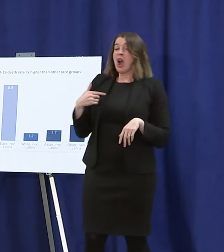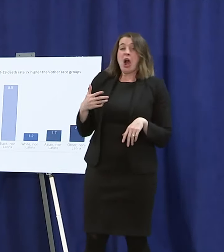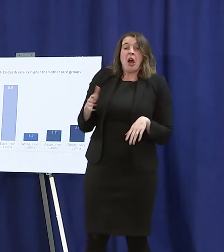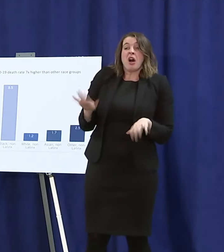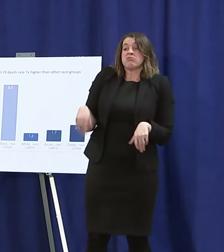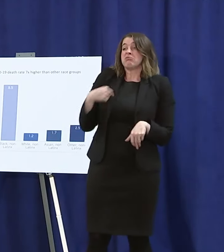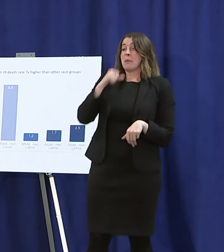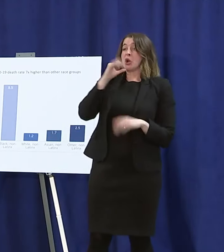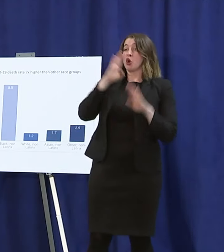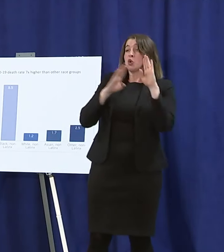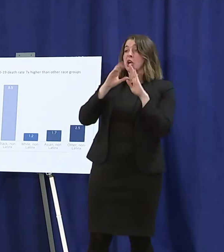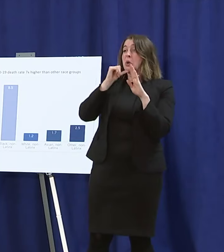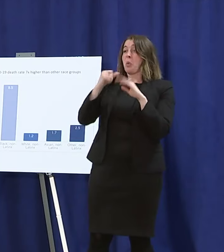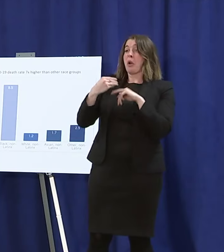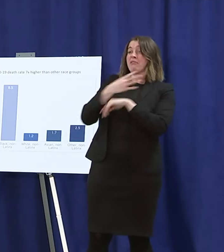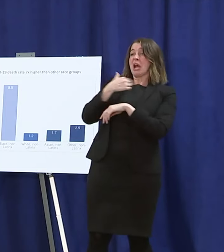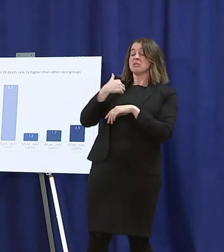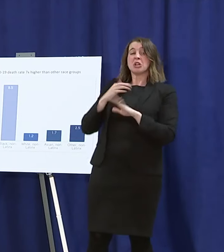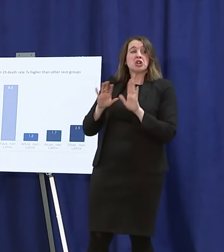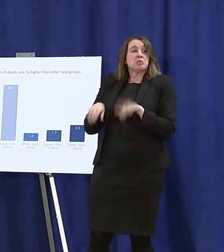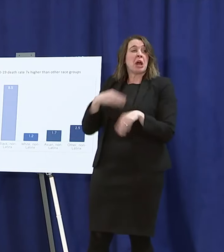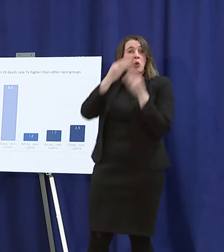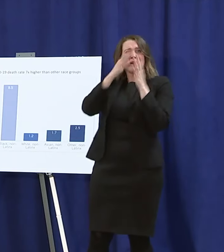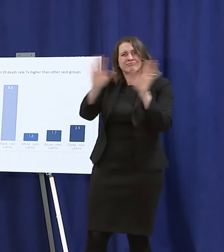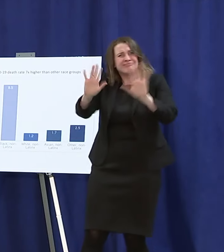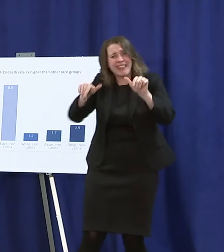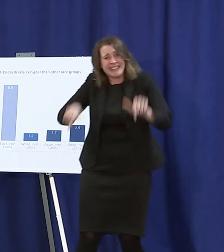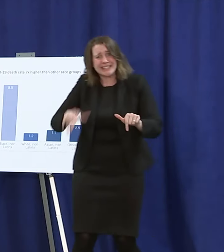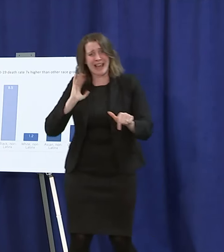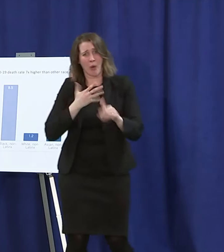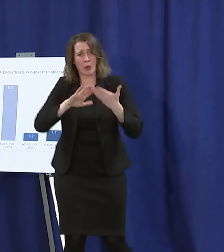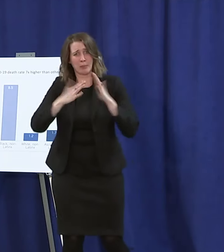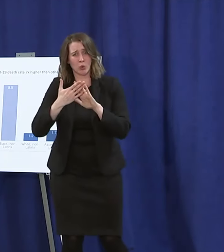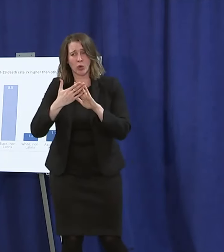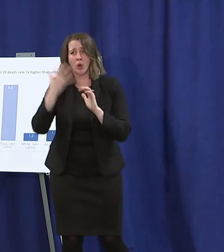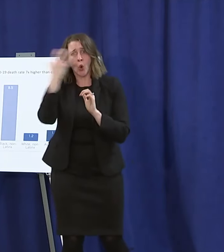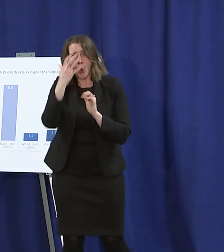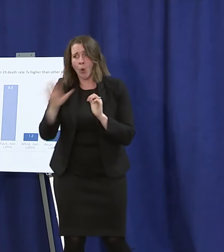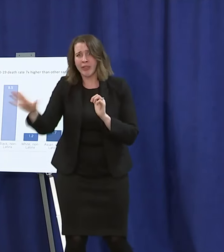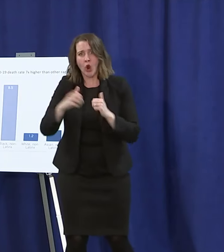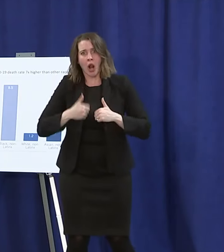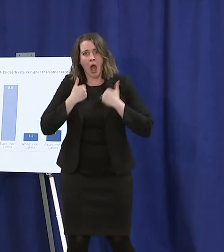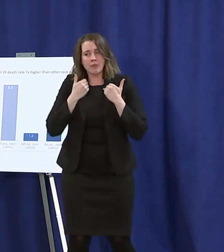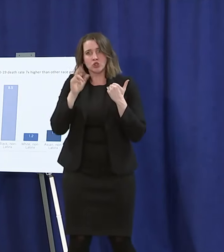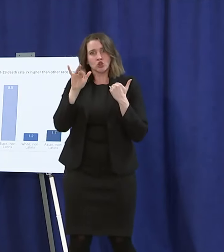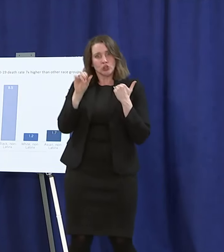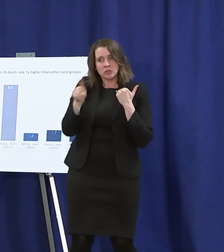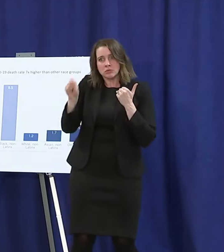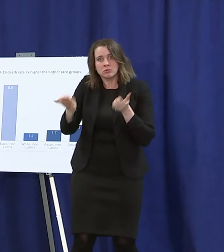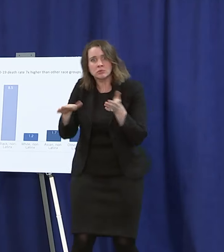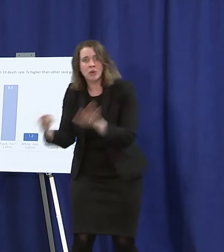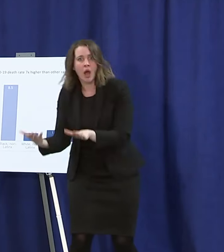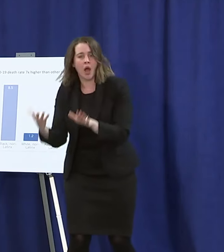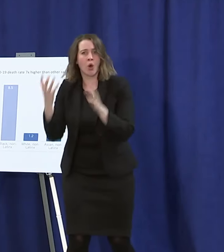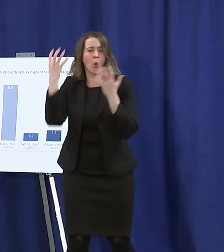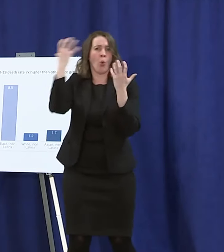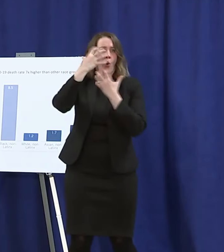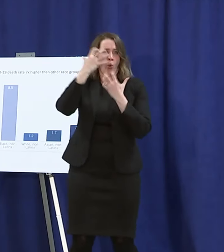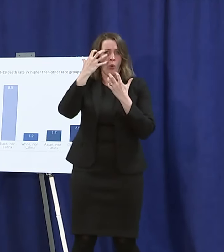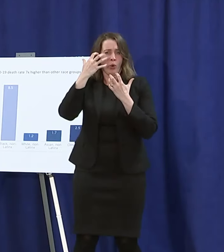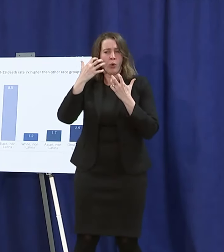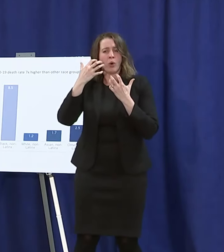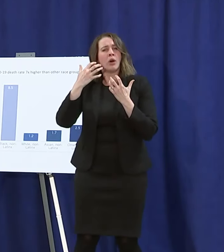disease wreak havoc in our communities. Lives are truly at stake. We have to see